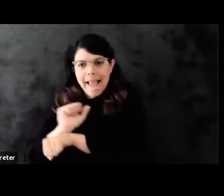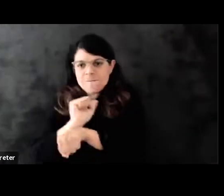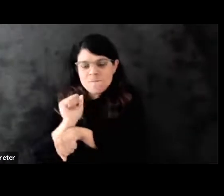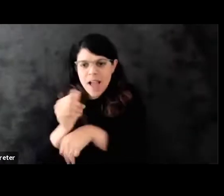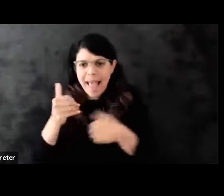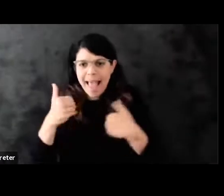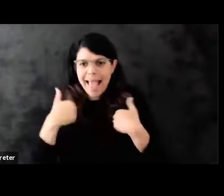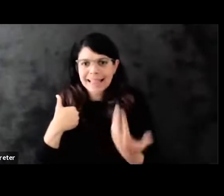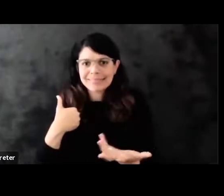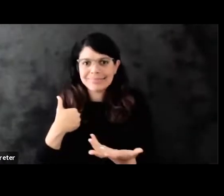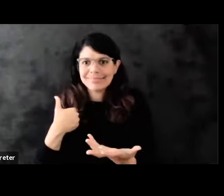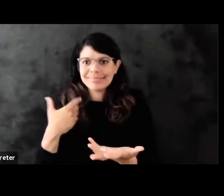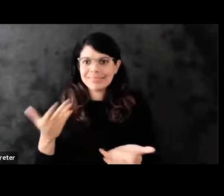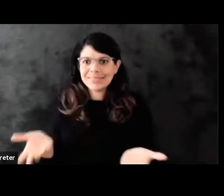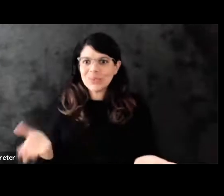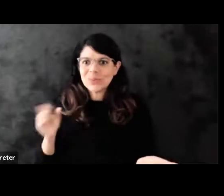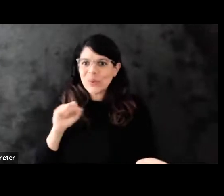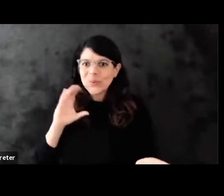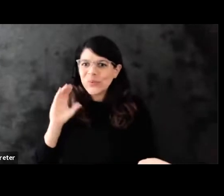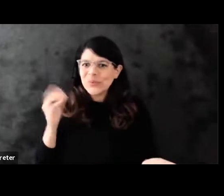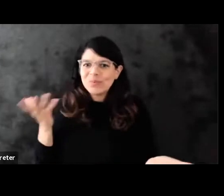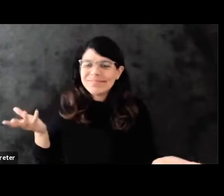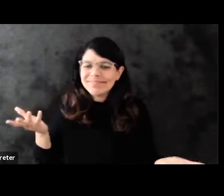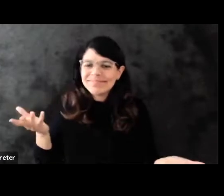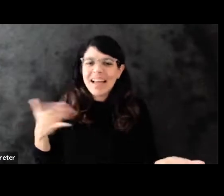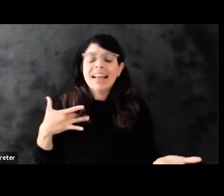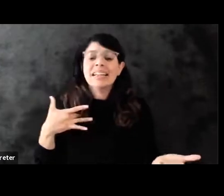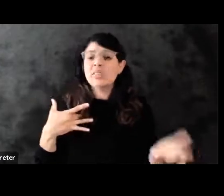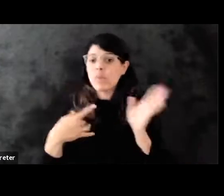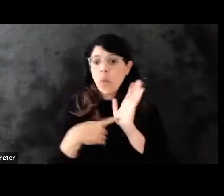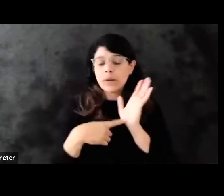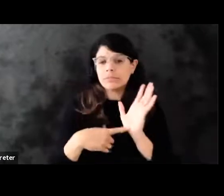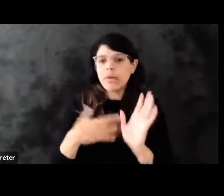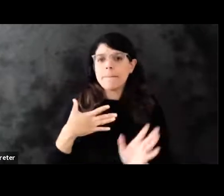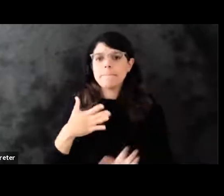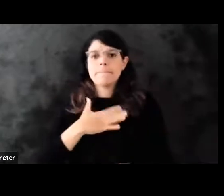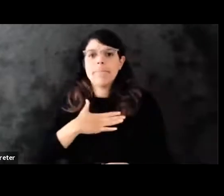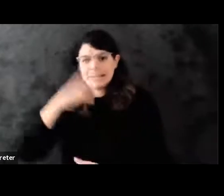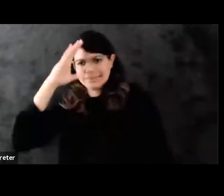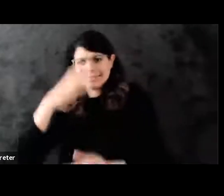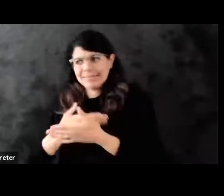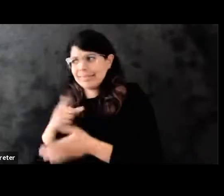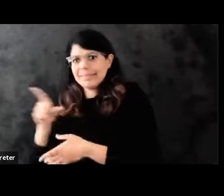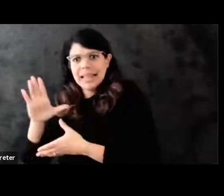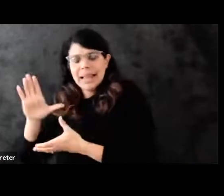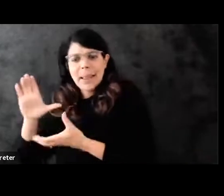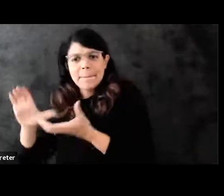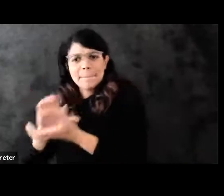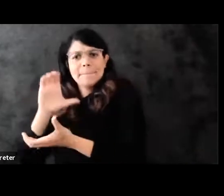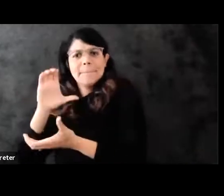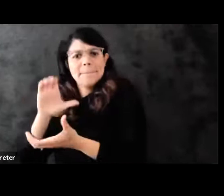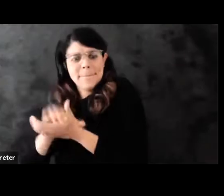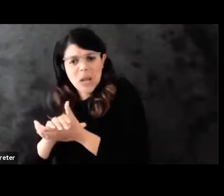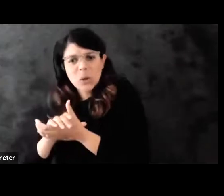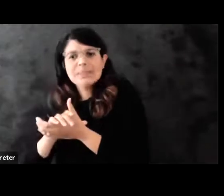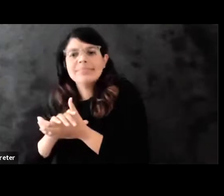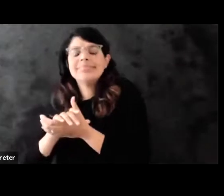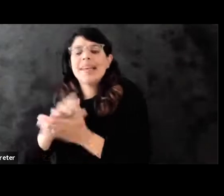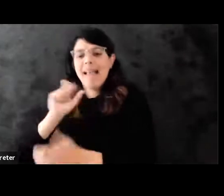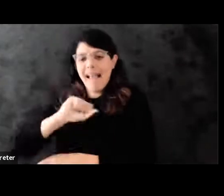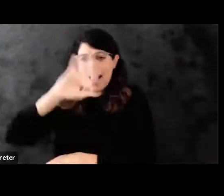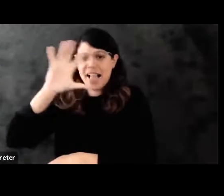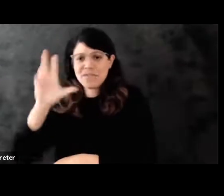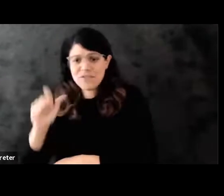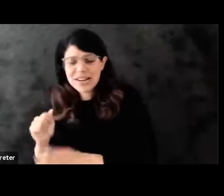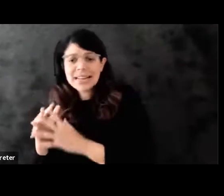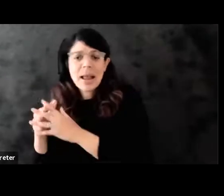of my sons married an African-American beautiful woman, and I have Black and brown grandchildren, and they call